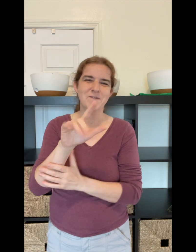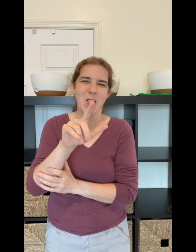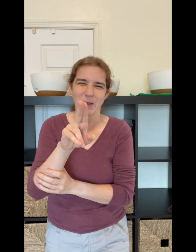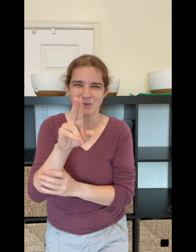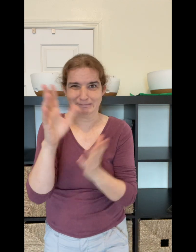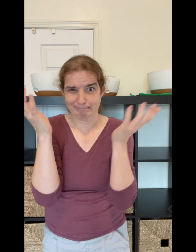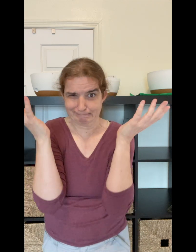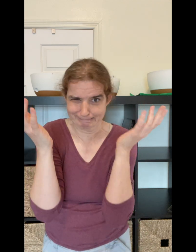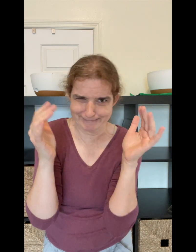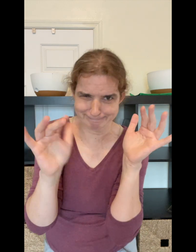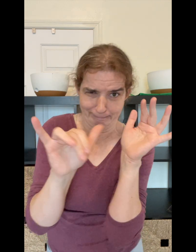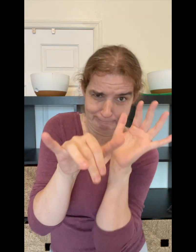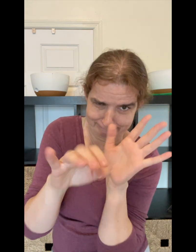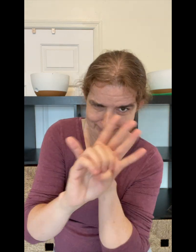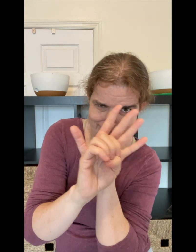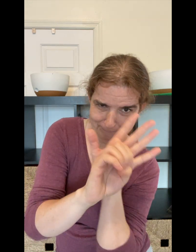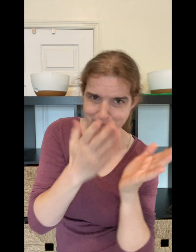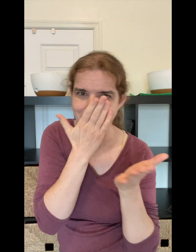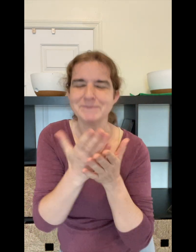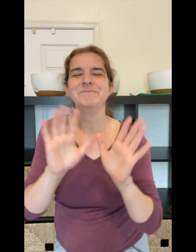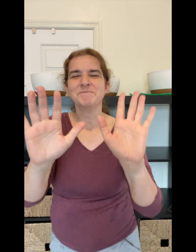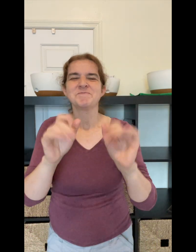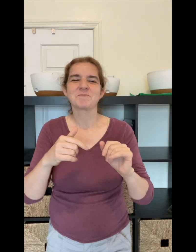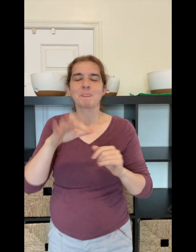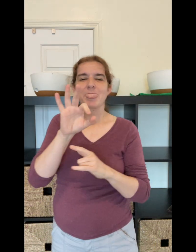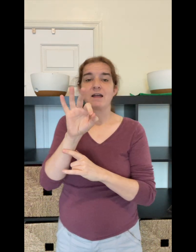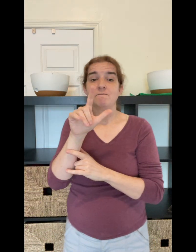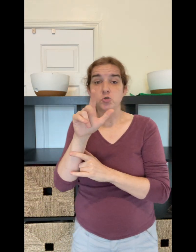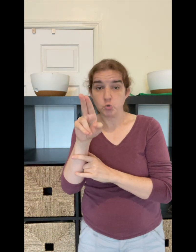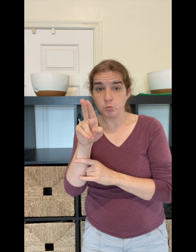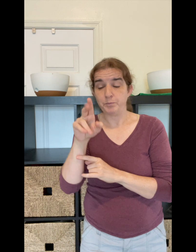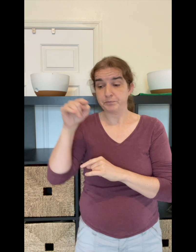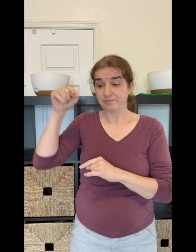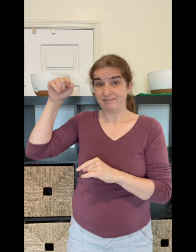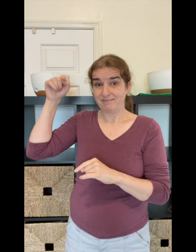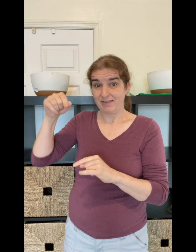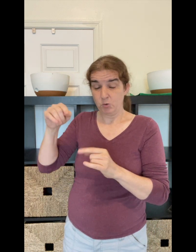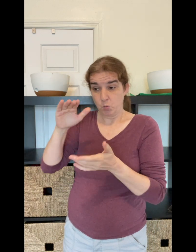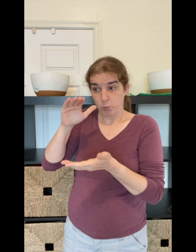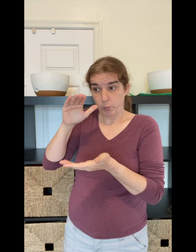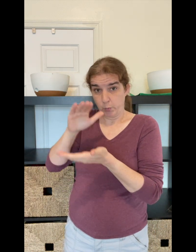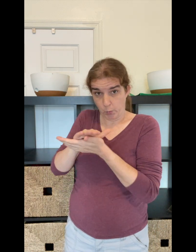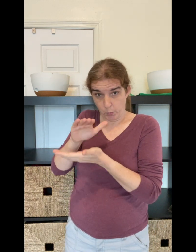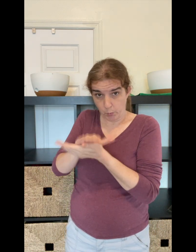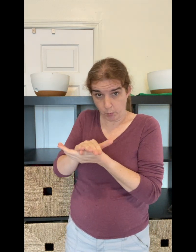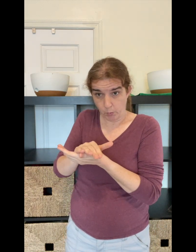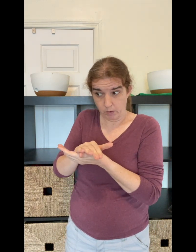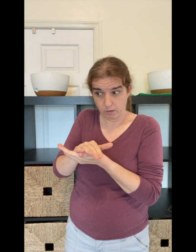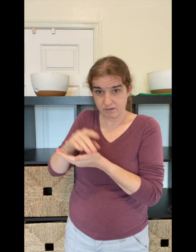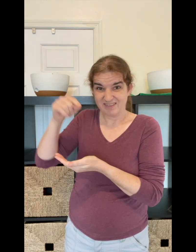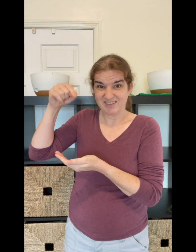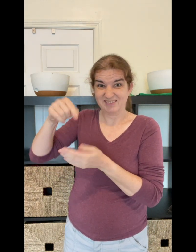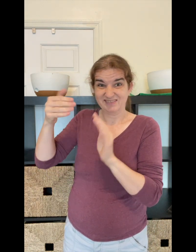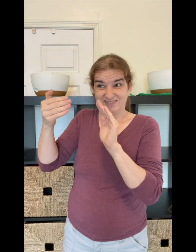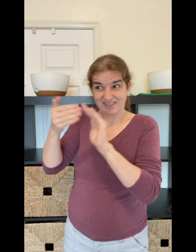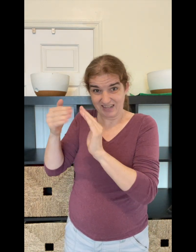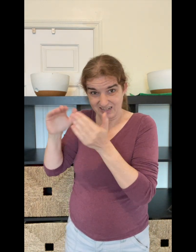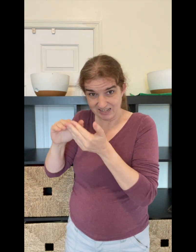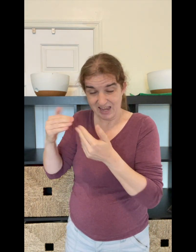Like, okay, again, the flu. I don't know, for example. Yeah, the flu. The flu. In this school, in